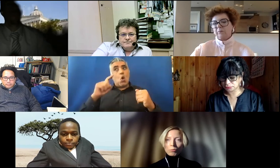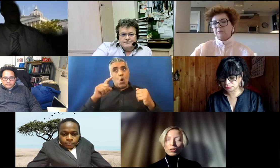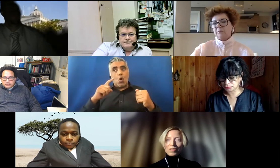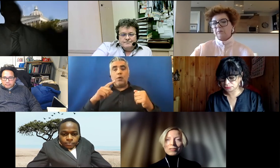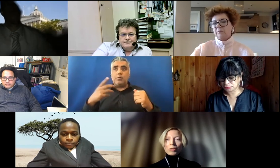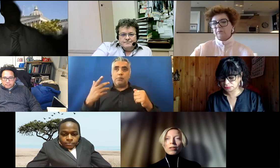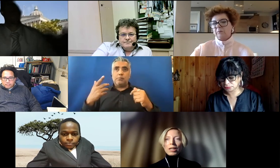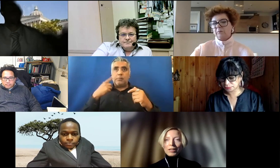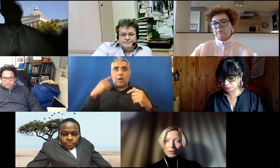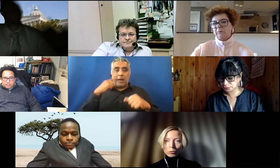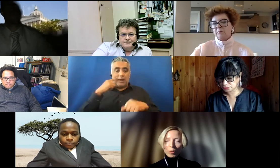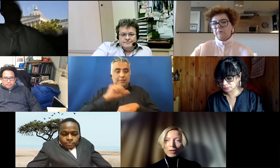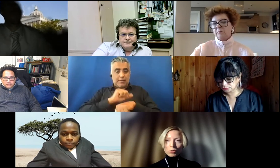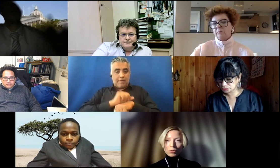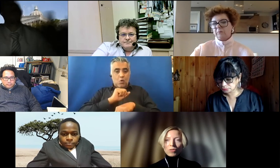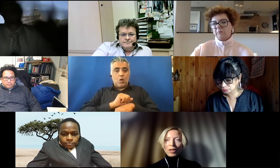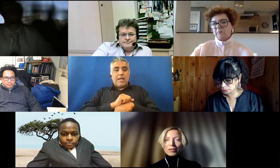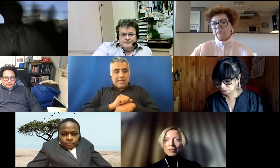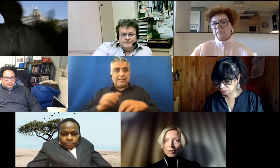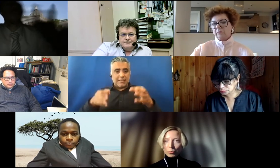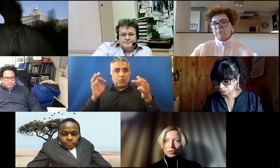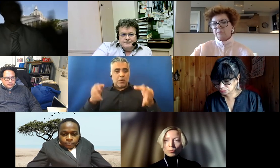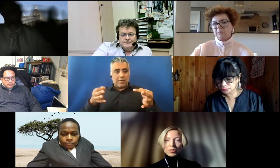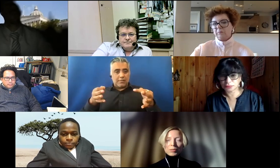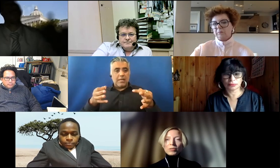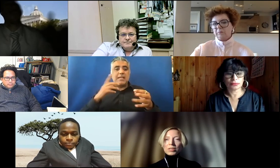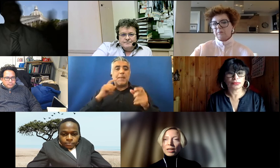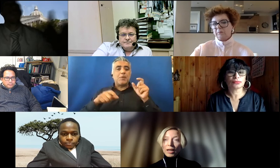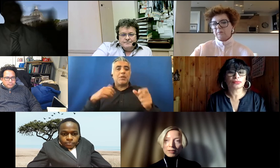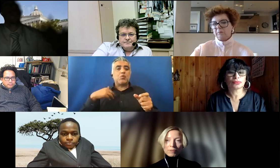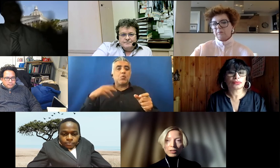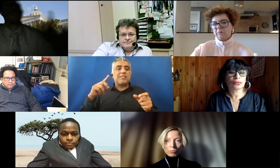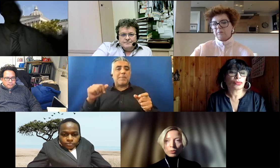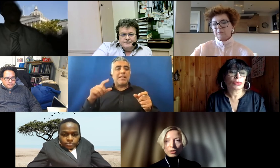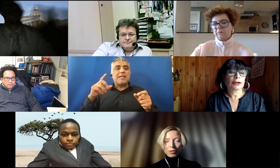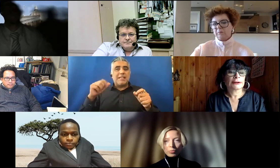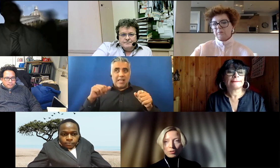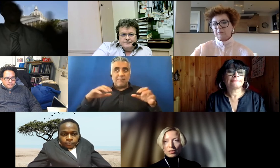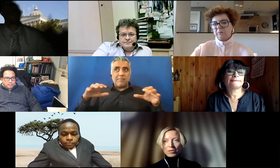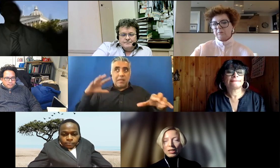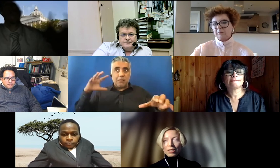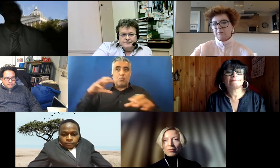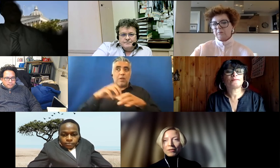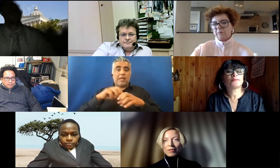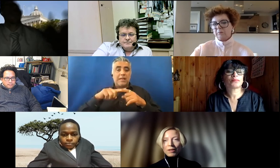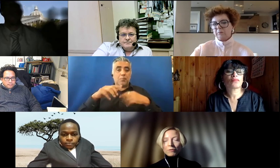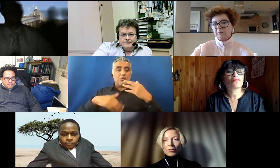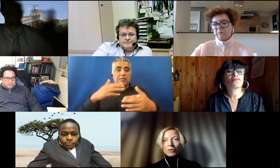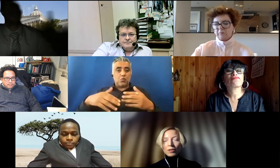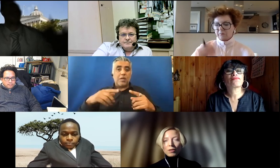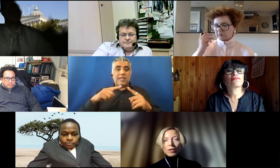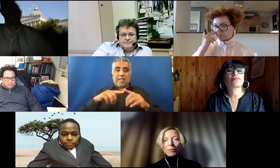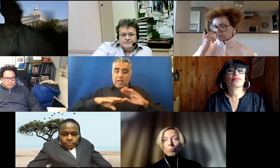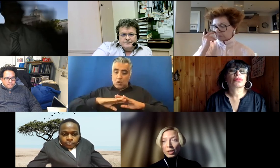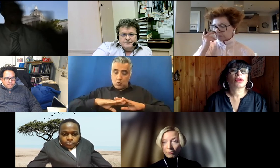prerequisites for this work is to make sure that persons with disabilities are actively involved in the process, that they are not